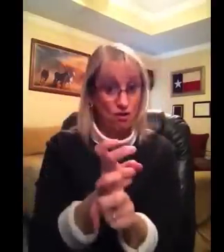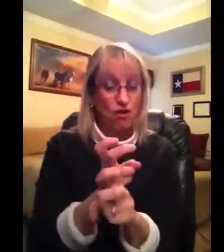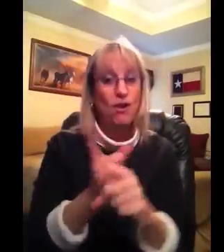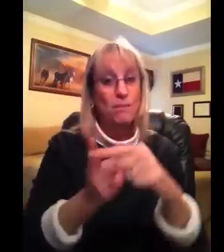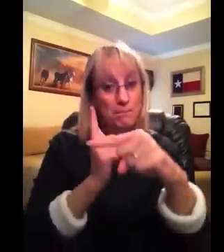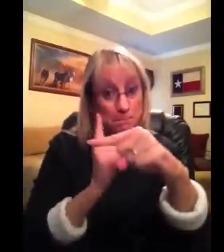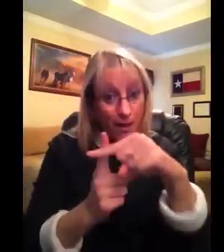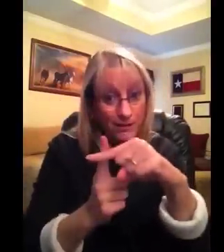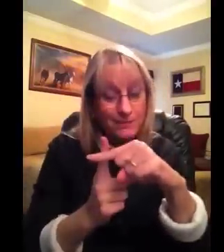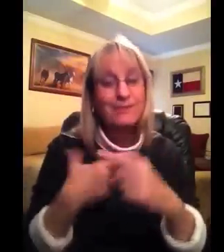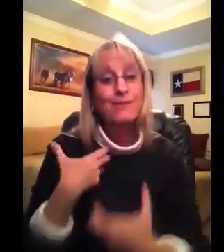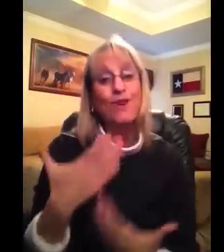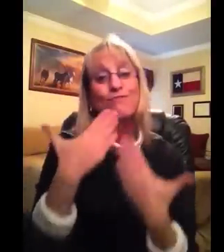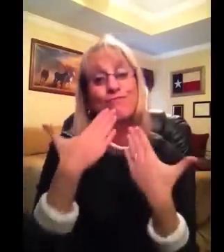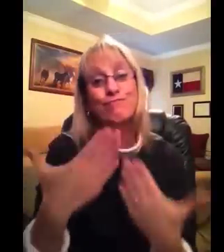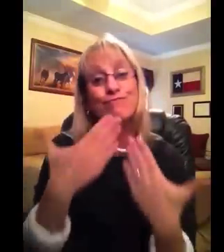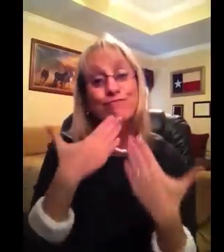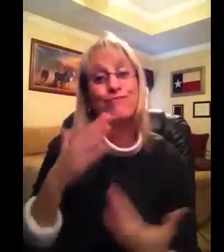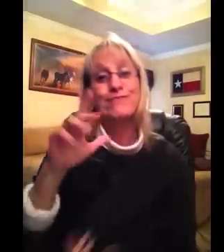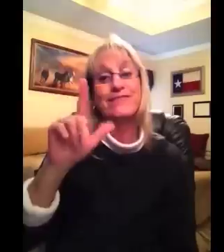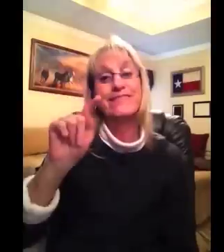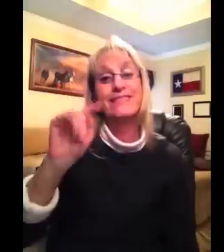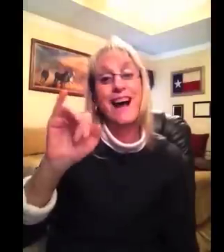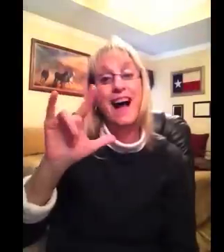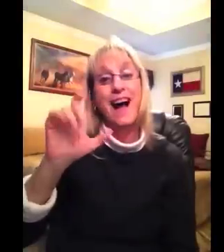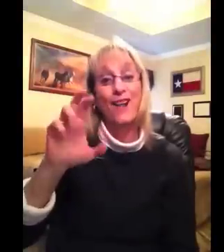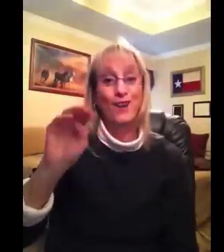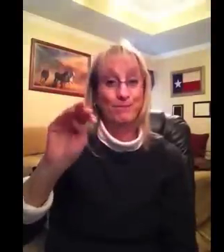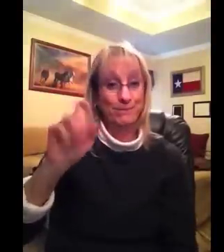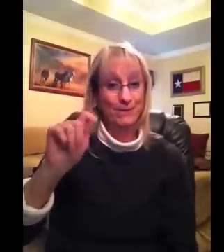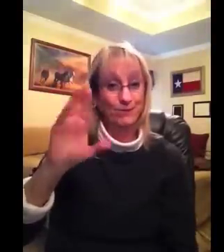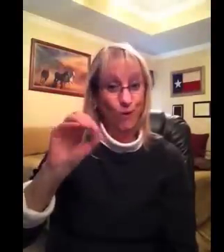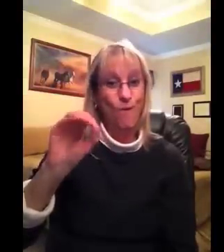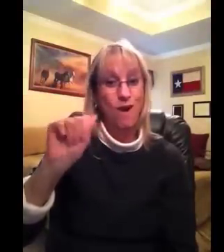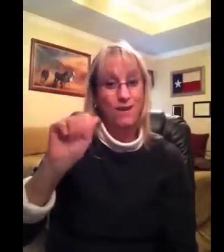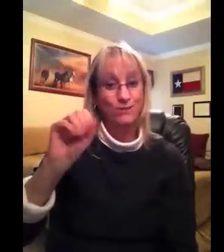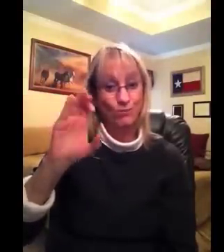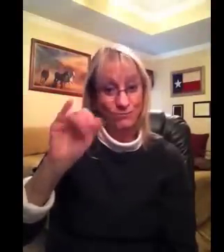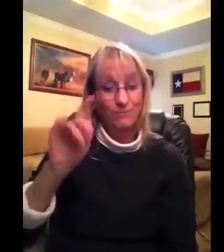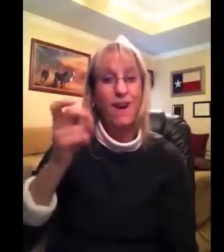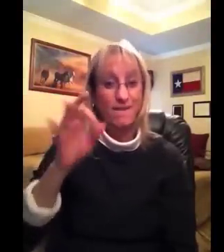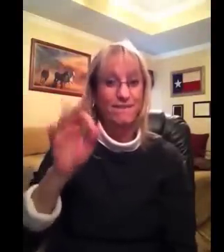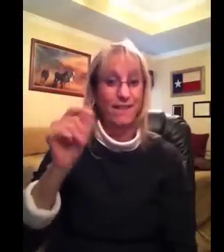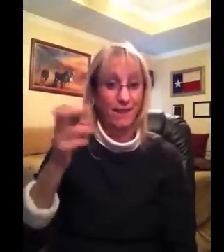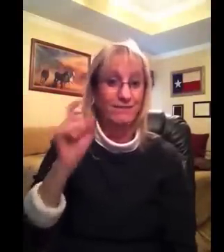tirelessly, and to the Tyler Metro Association of the Deaf